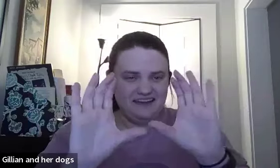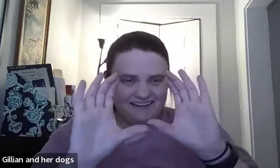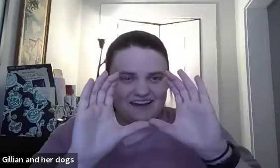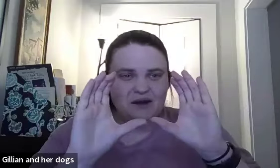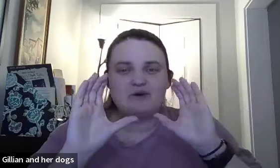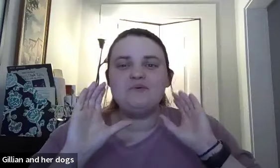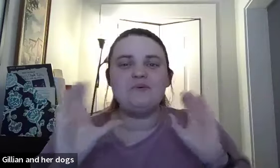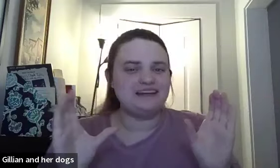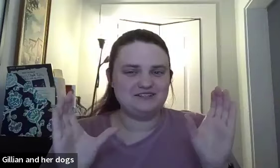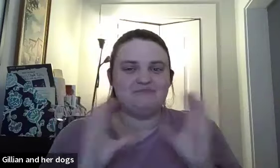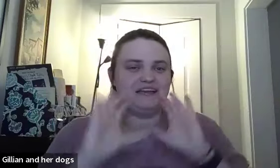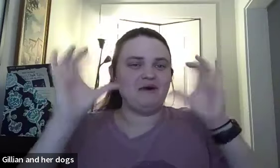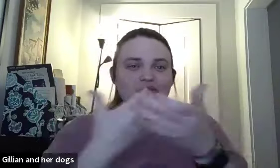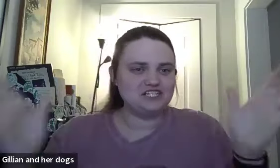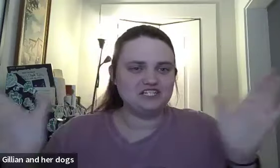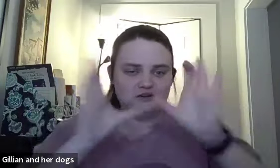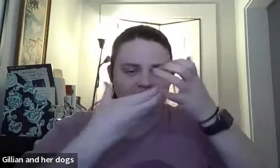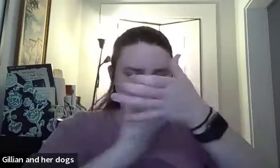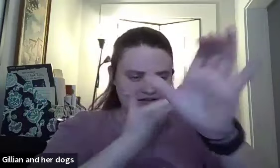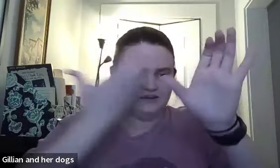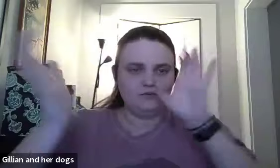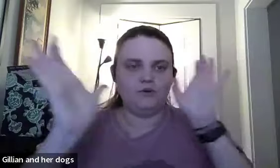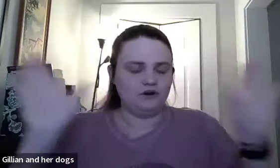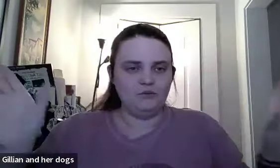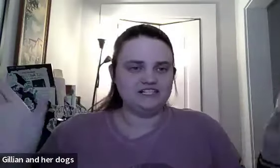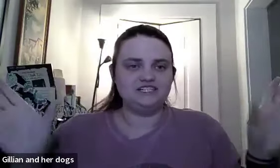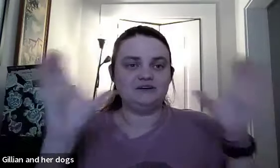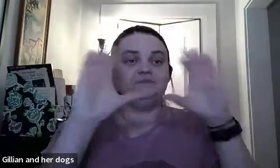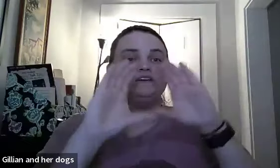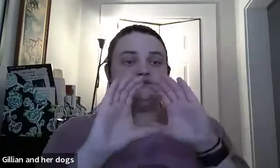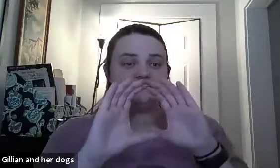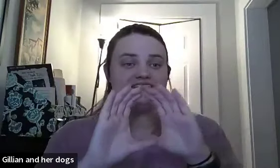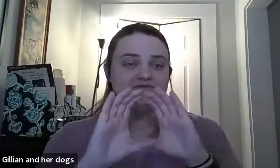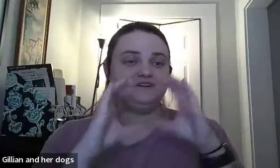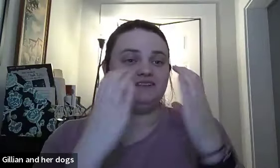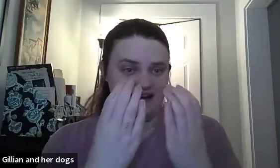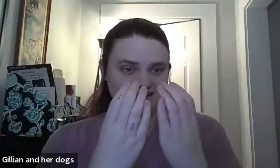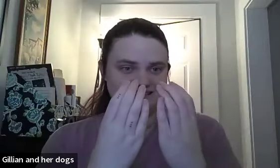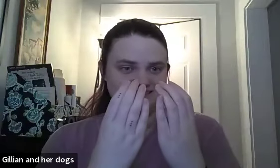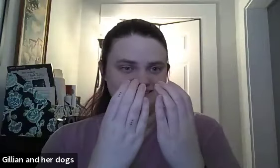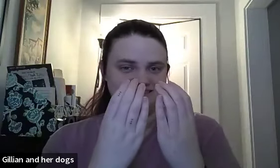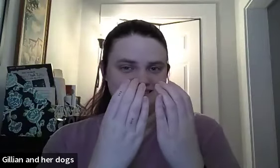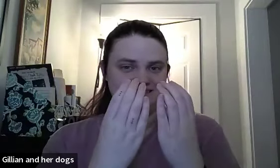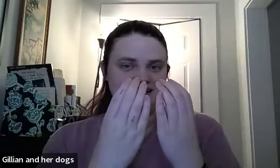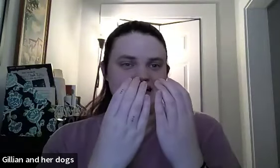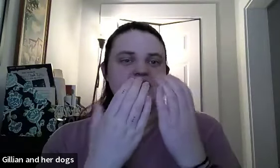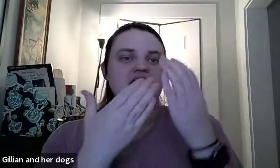Okay, I know I'm going way too. I'm like I'm watching y'all are like, hold on, what is she doing? So it's the sign for class, and then